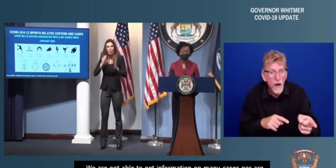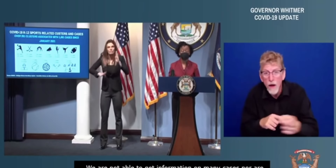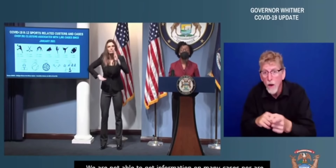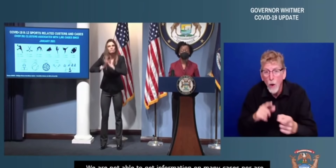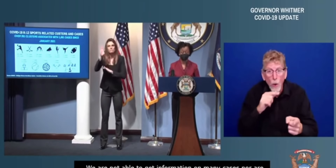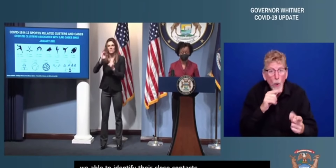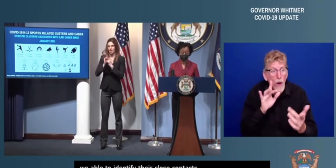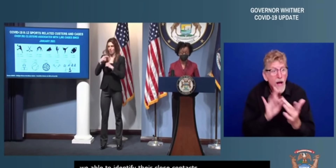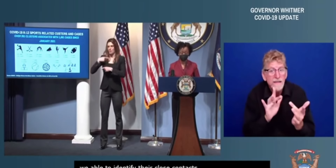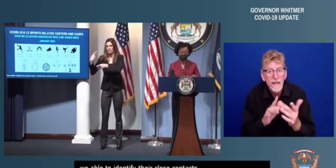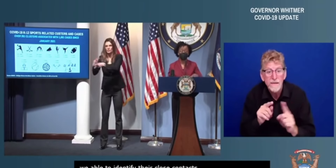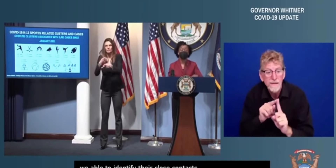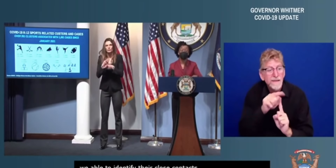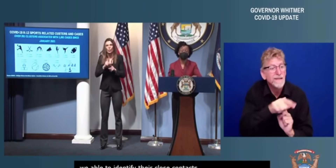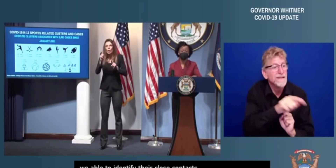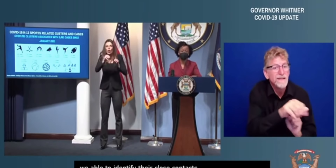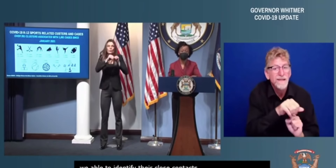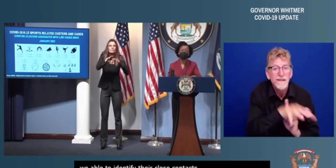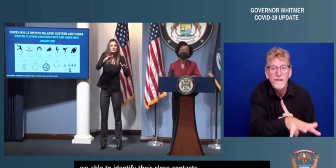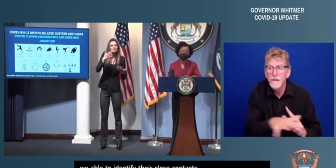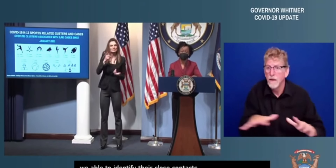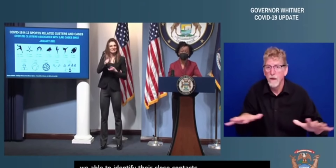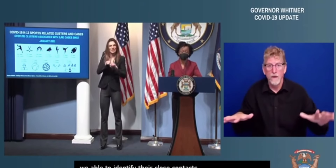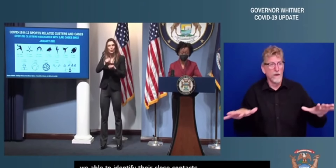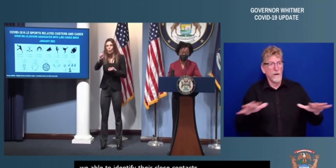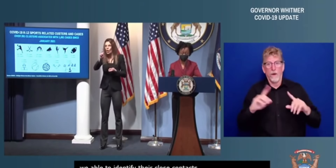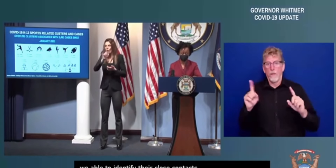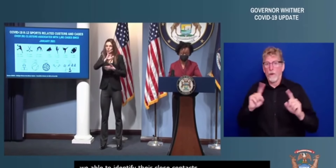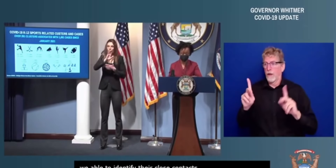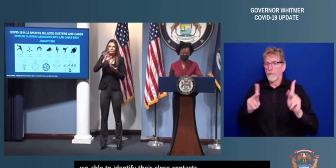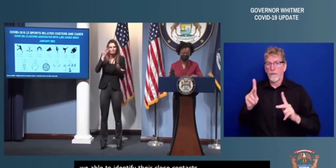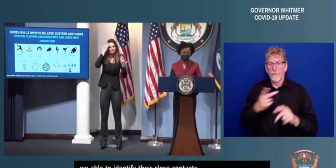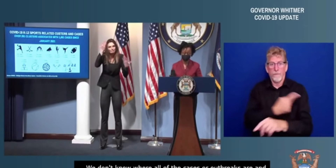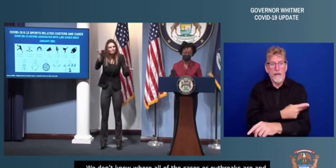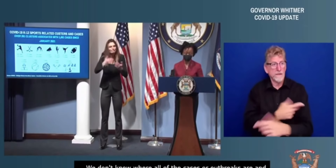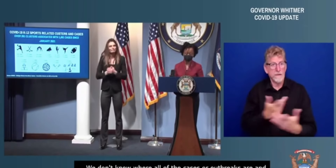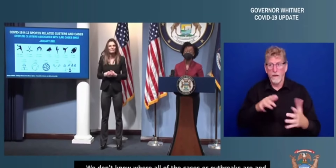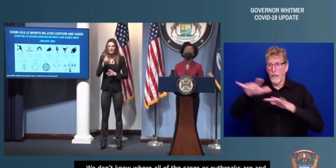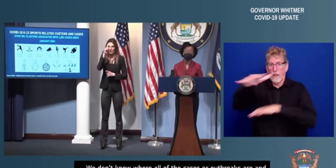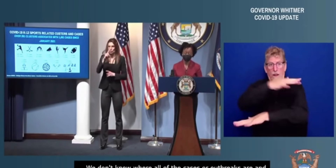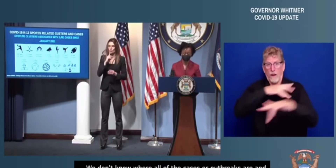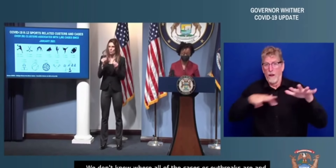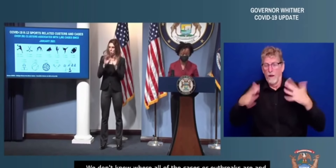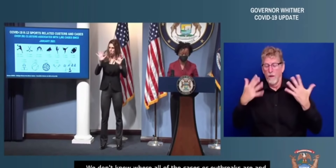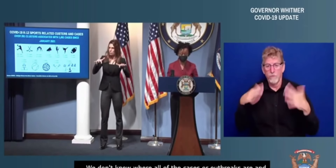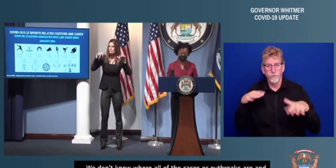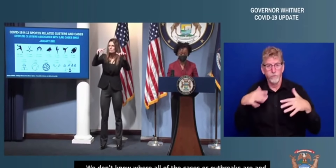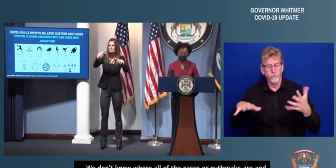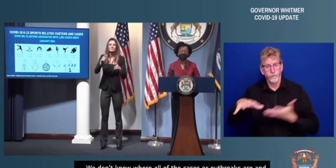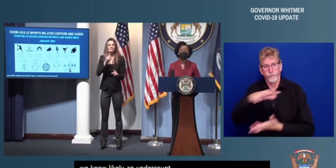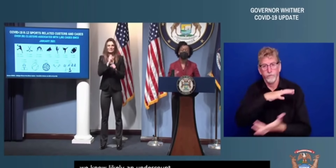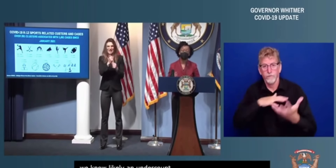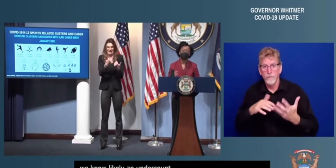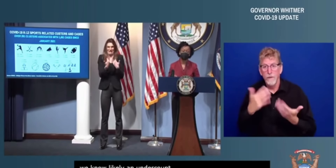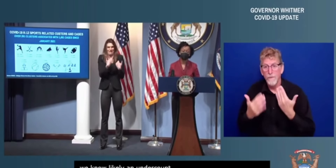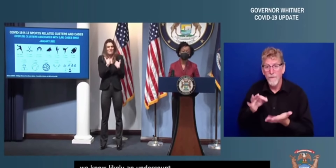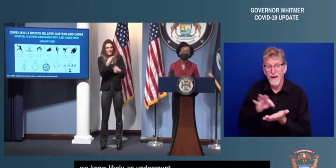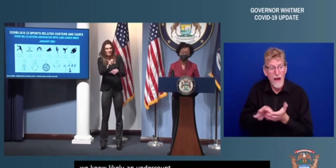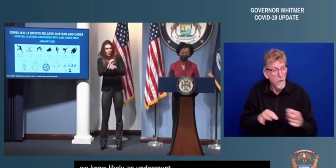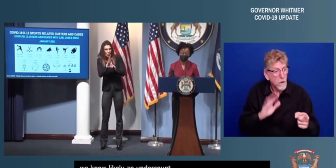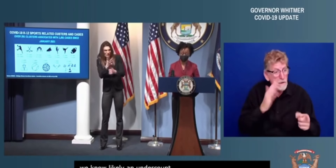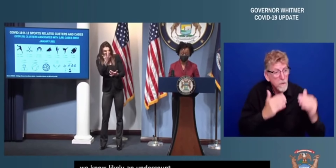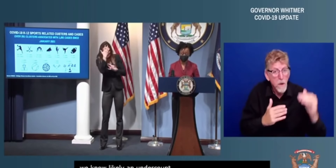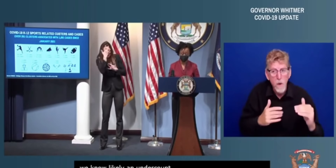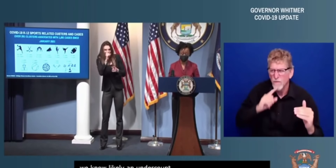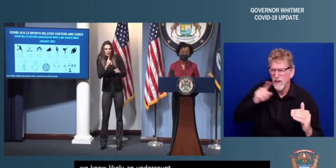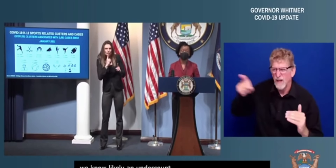the cases or outbreaks are, and what we do know is likely an undercount. So these trends are concerning. We need everyone